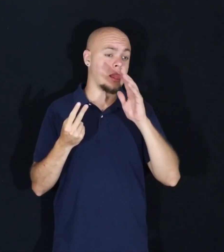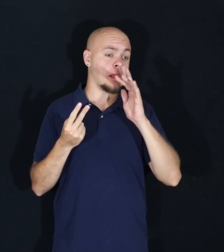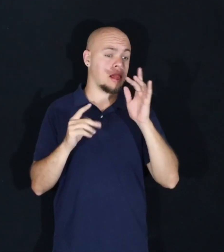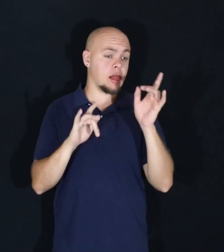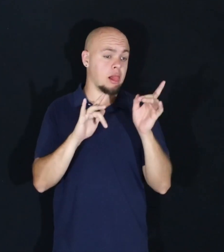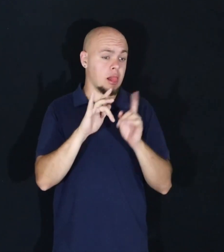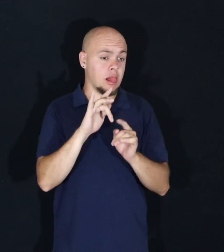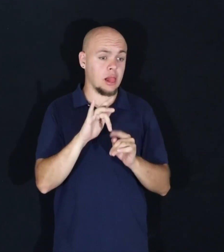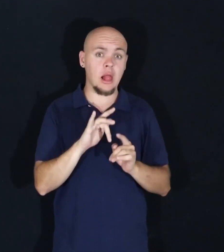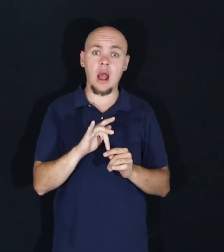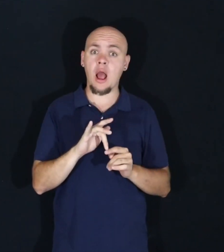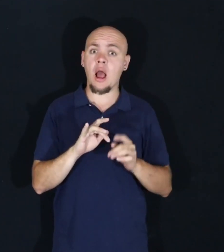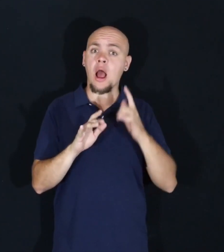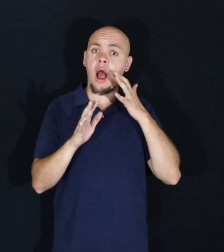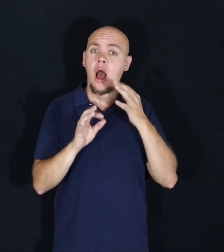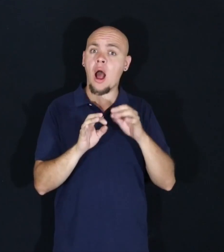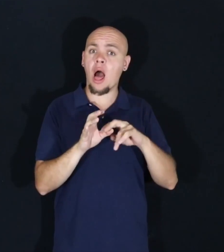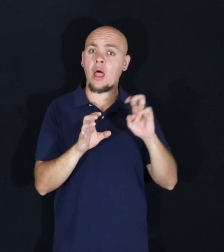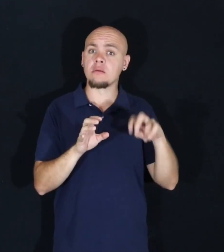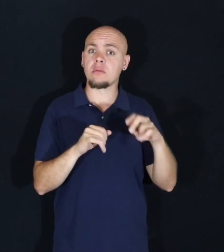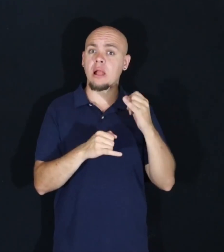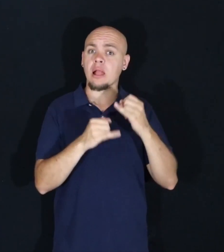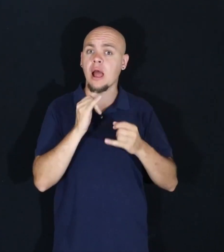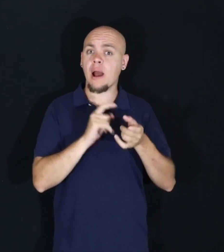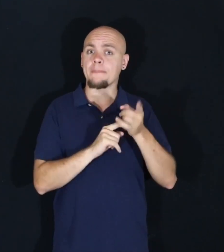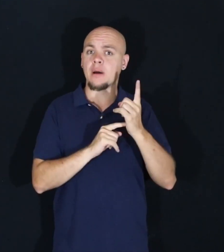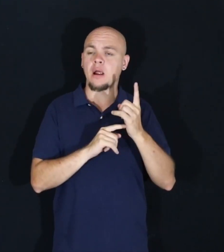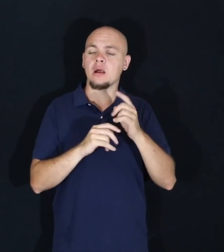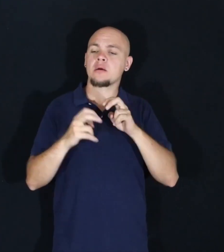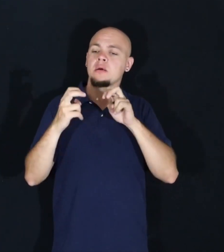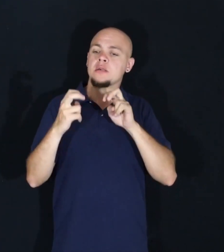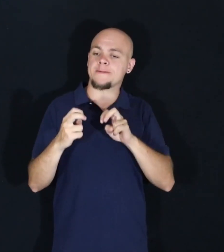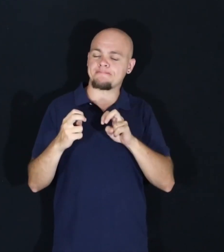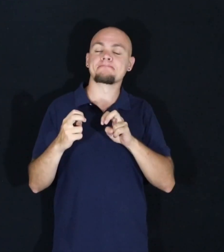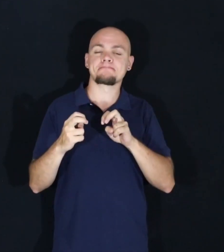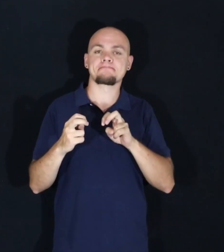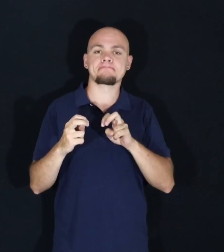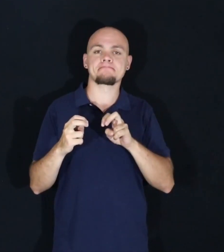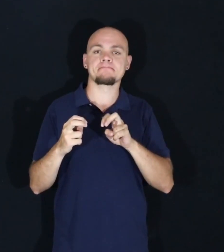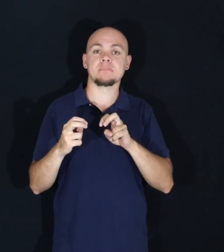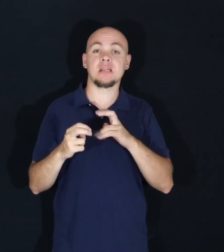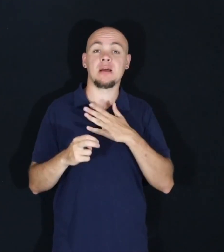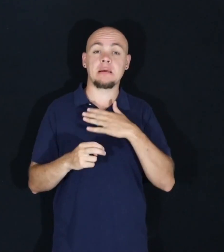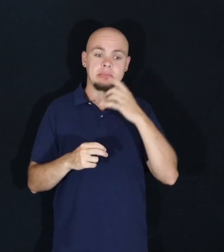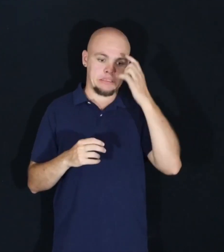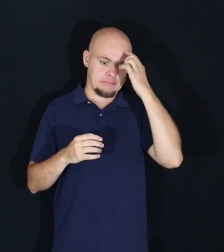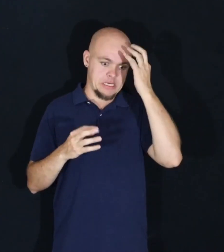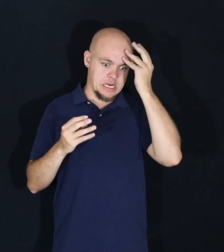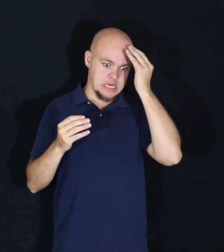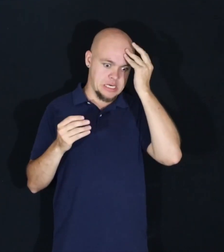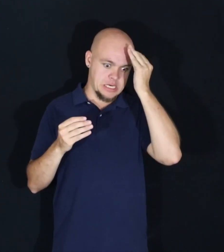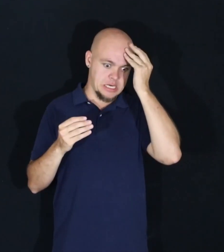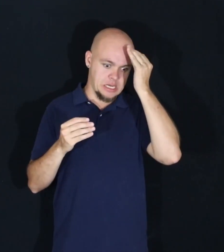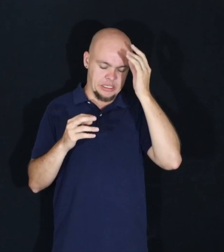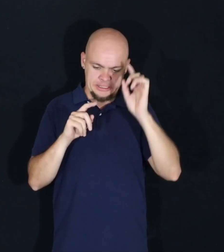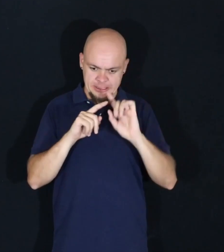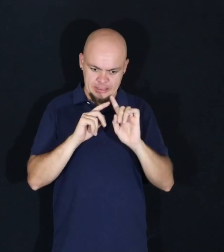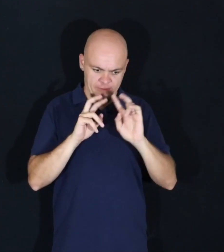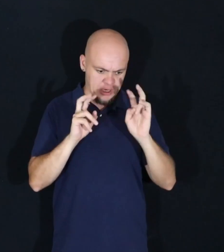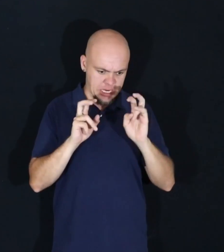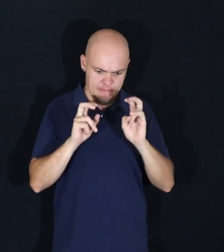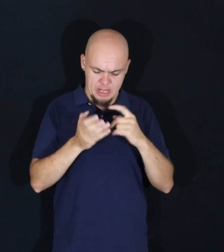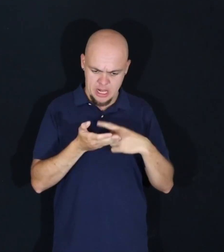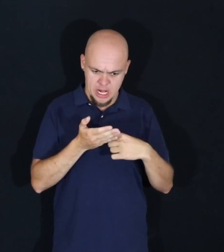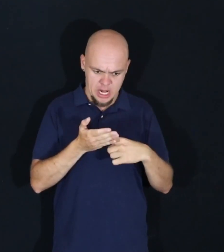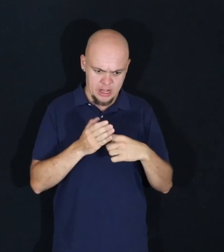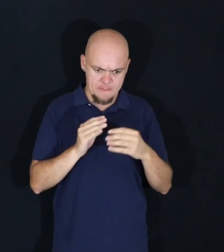last possible minute. From the moment we sat down in the cafe, my mind frantically raced for topics that could last for more